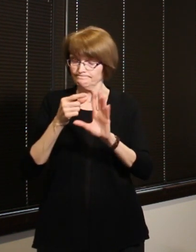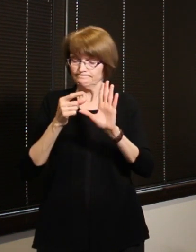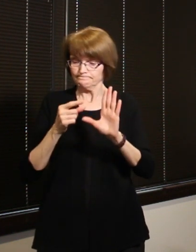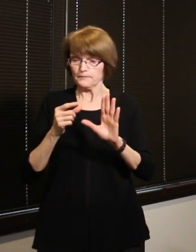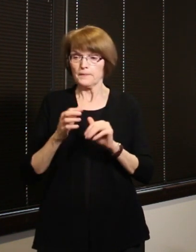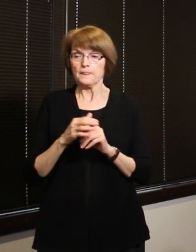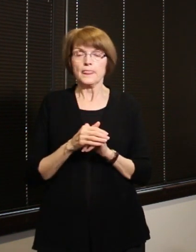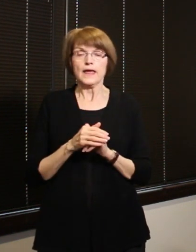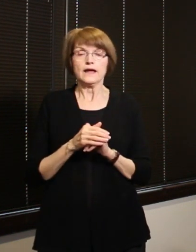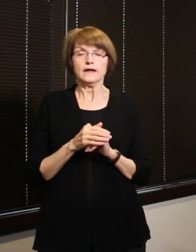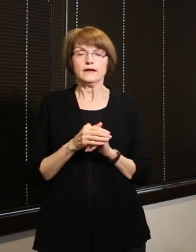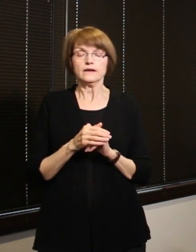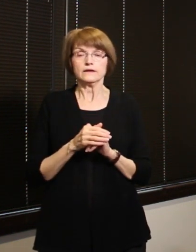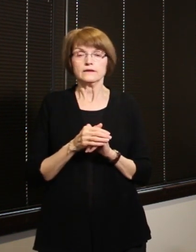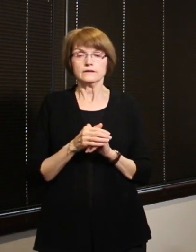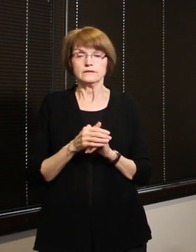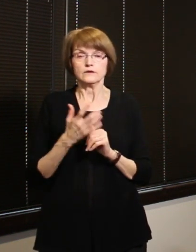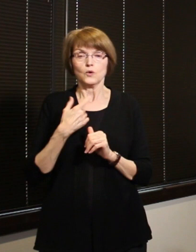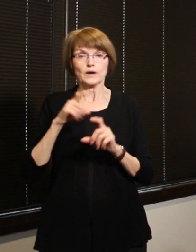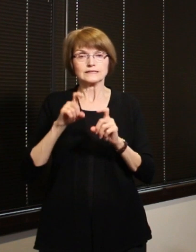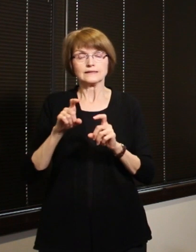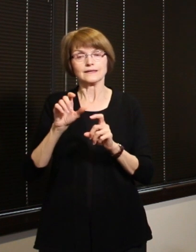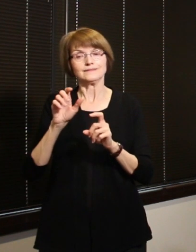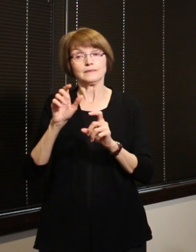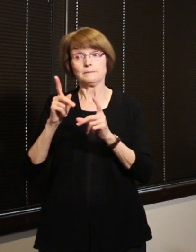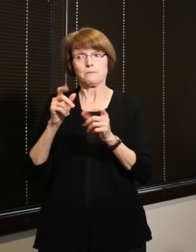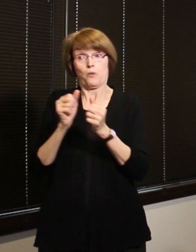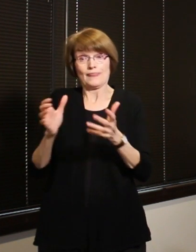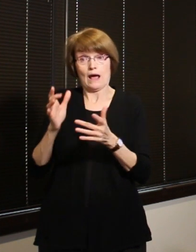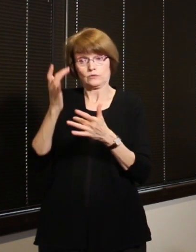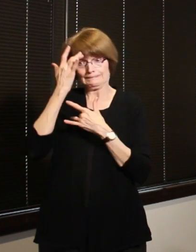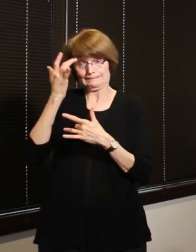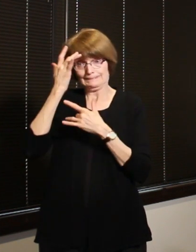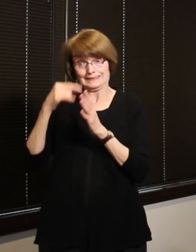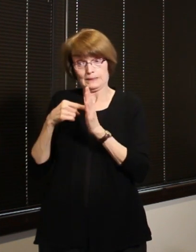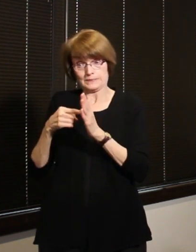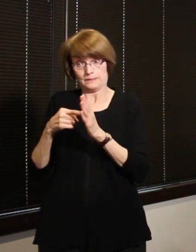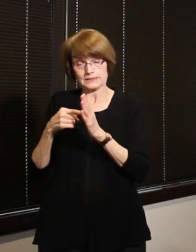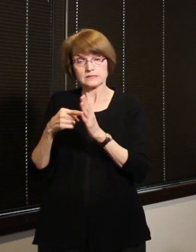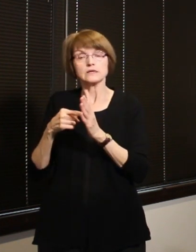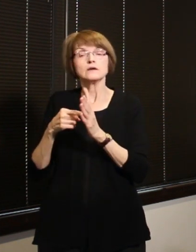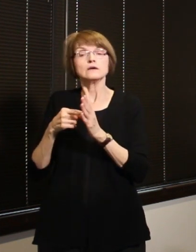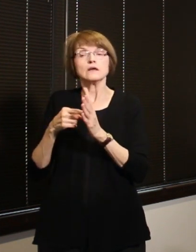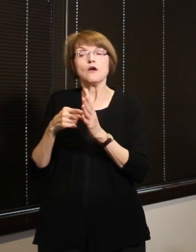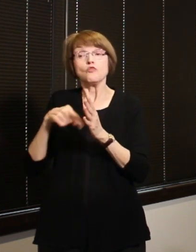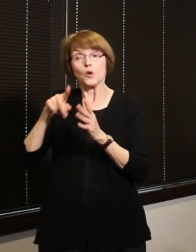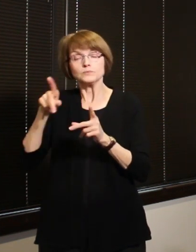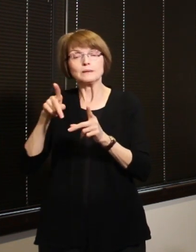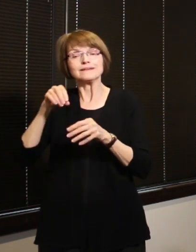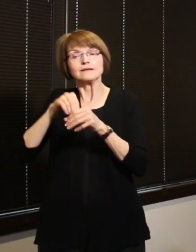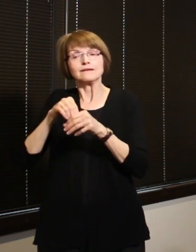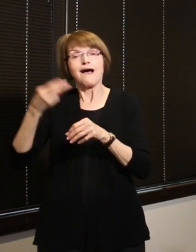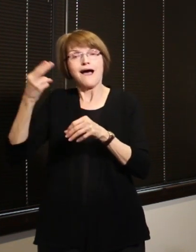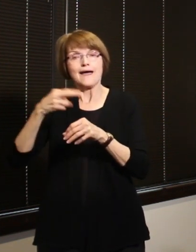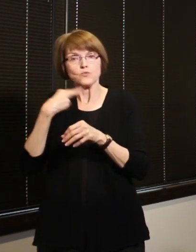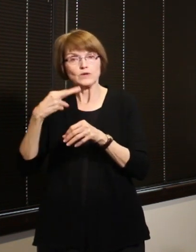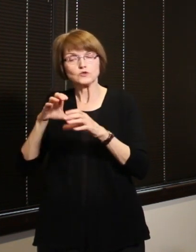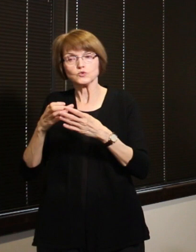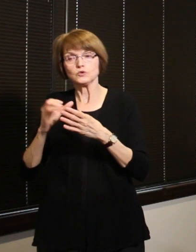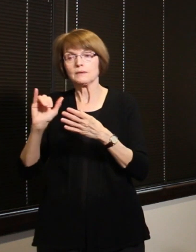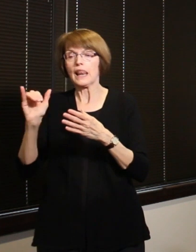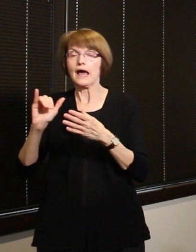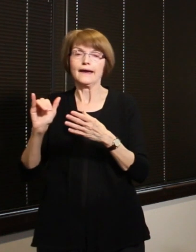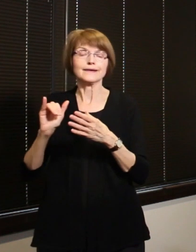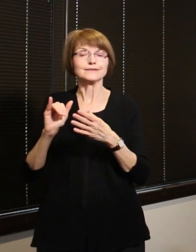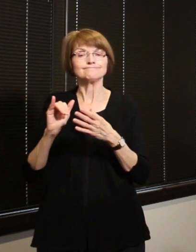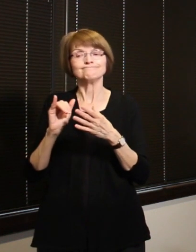We are doing testing on asymptomatic people in high-risk groups, and those are people such as in conjugate living facilities and